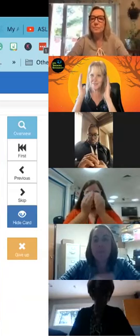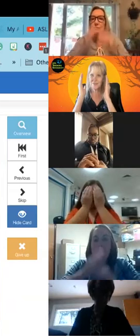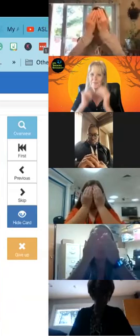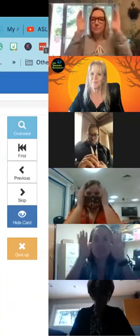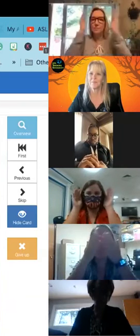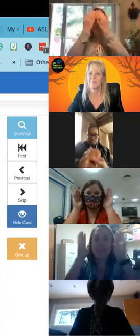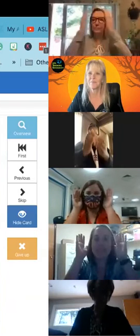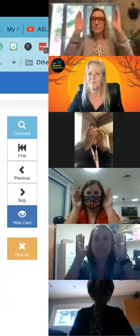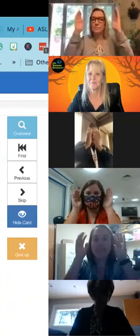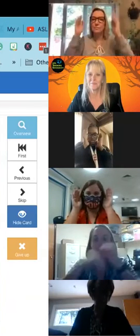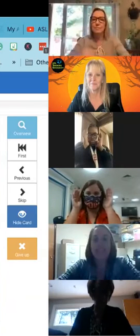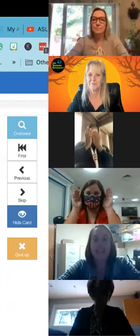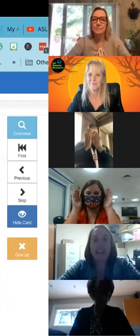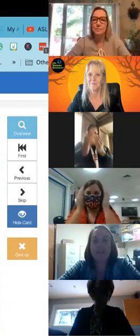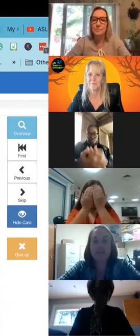Halloween.